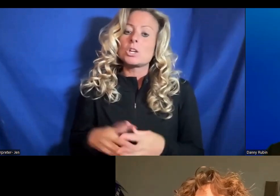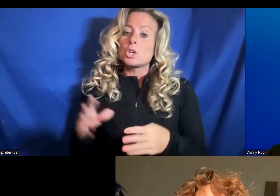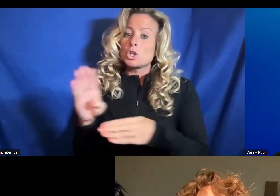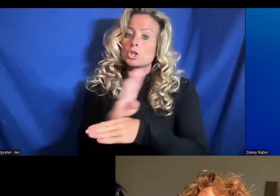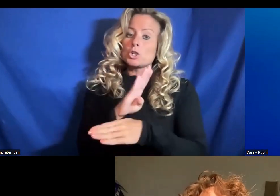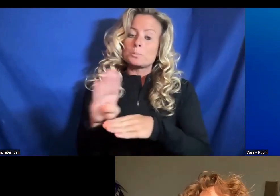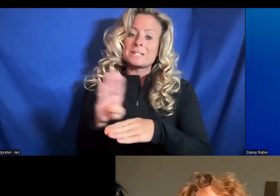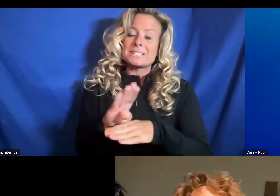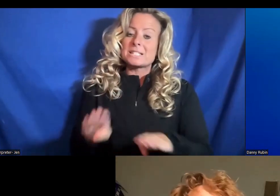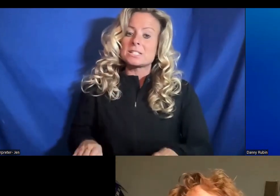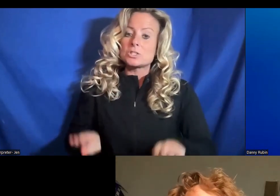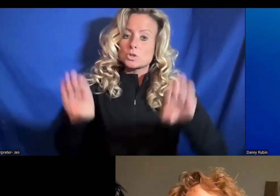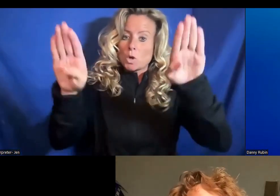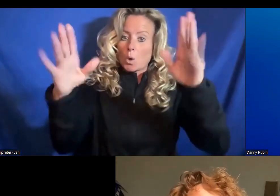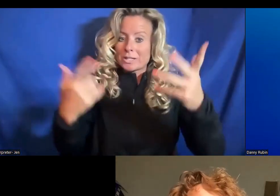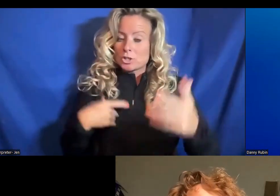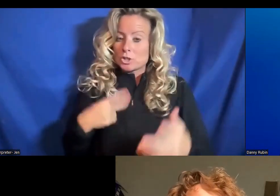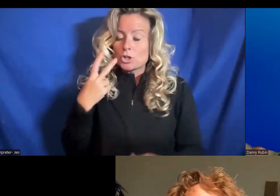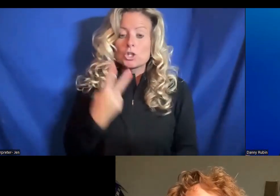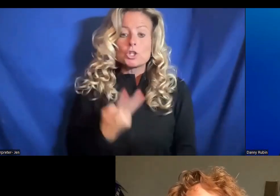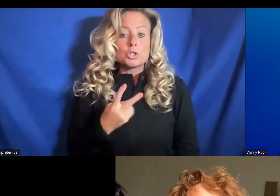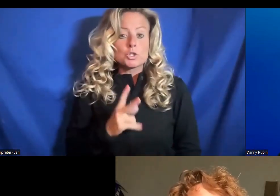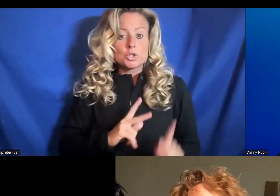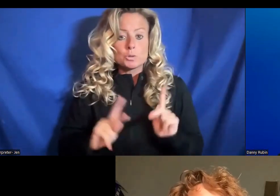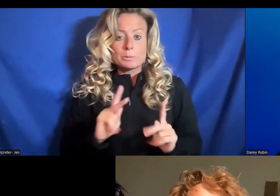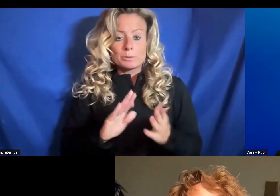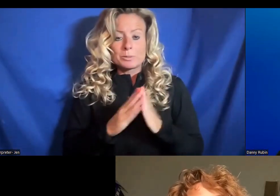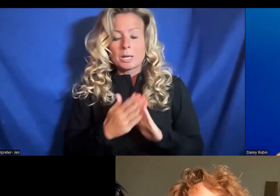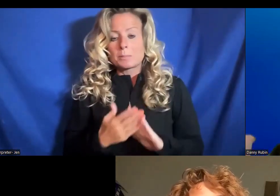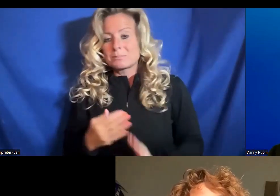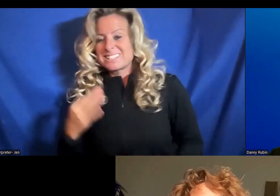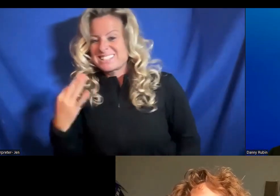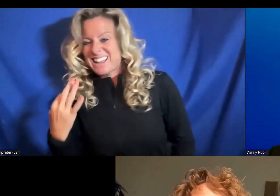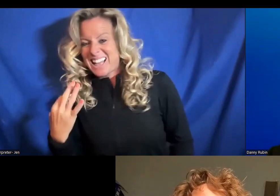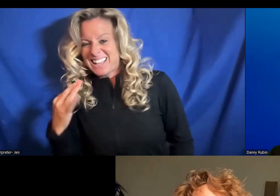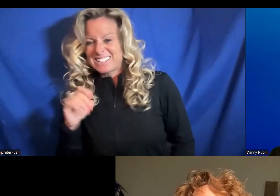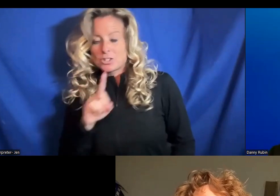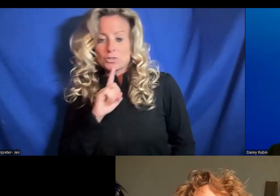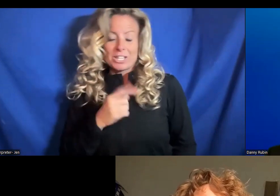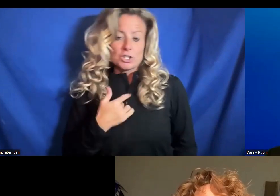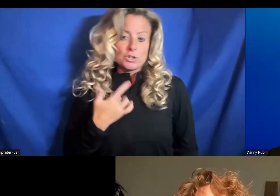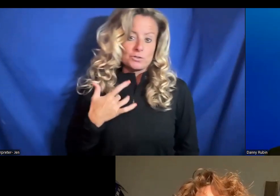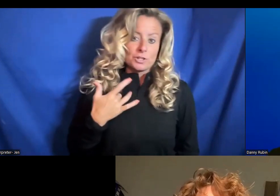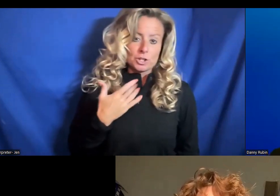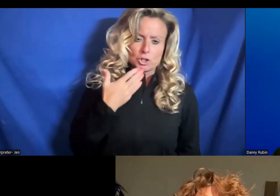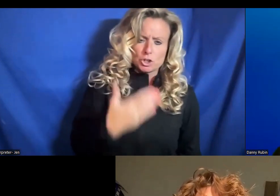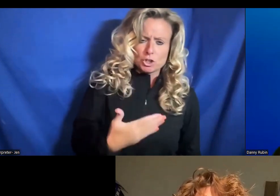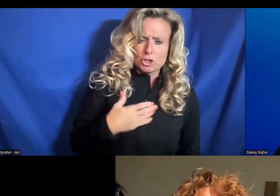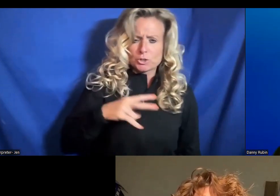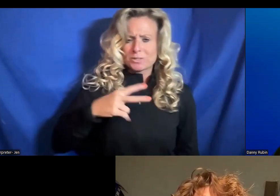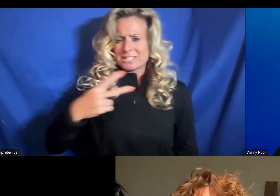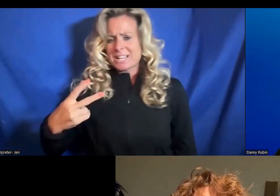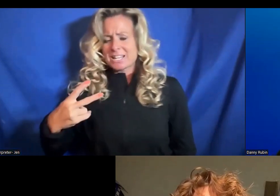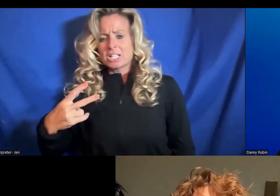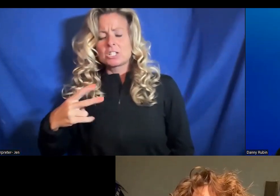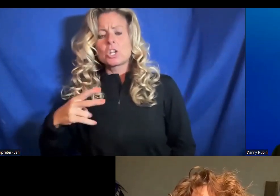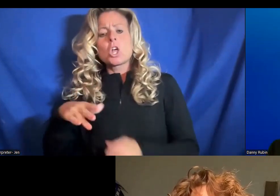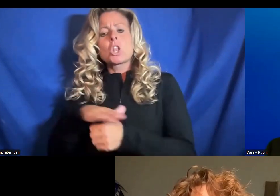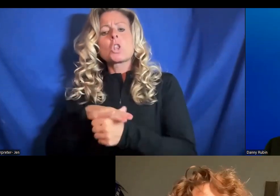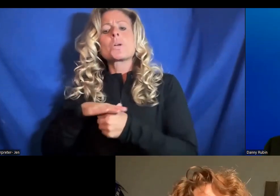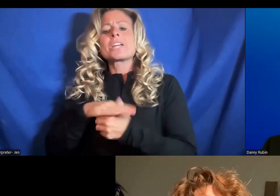from 2 people to 9. Are you kind of good there? Do you want to grow? Do you want to have a second location? Like what's on the